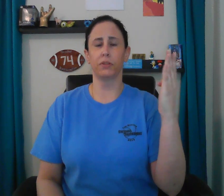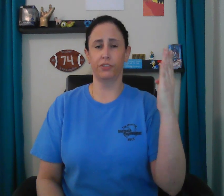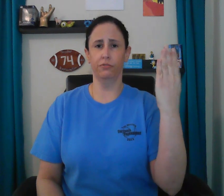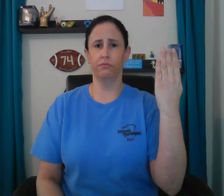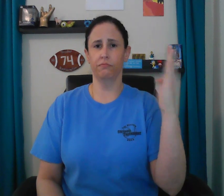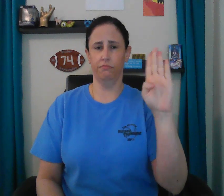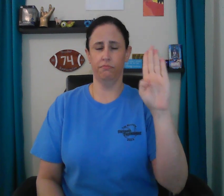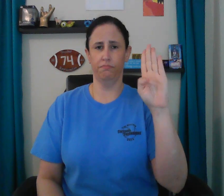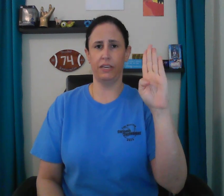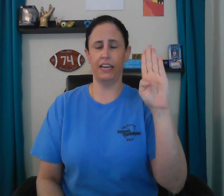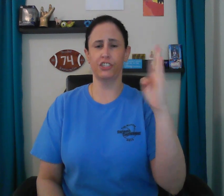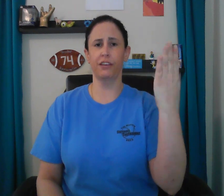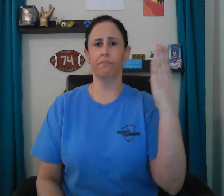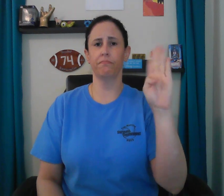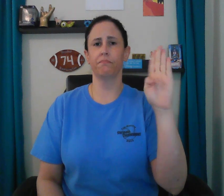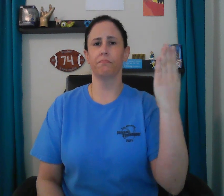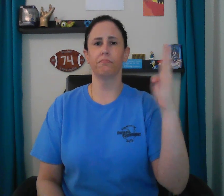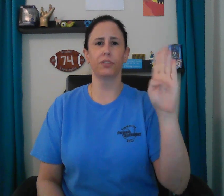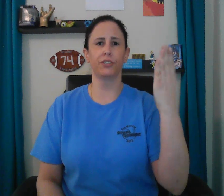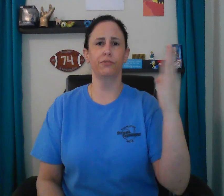blue, B handshake, blue,